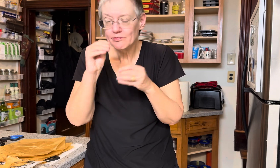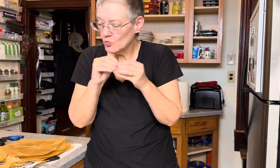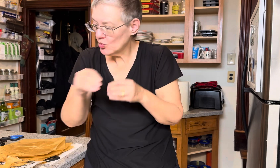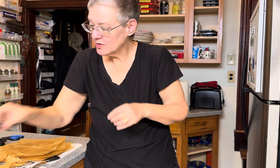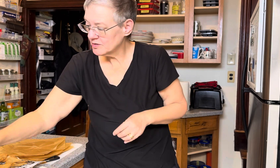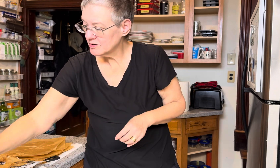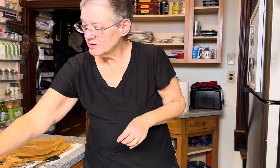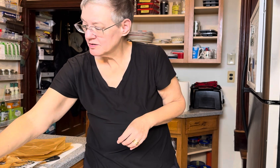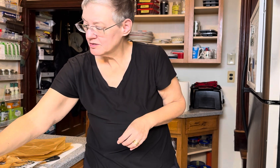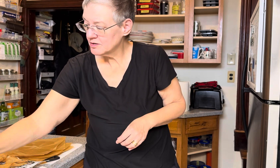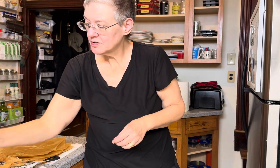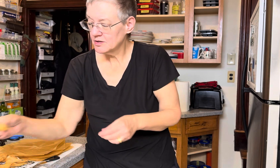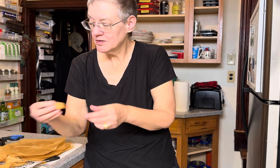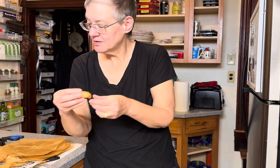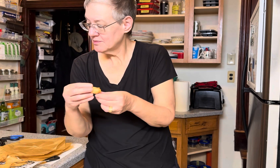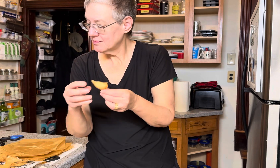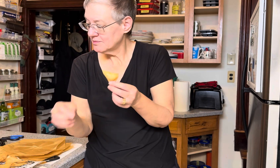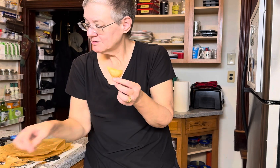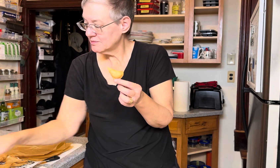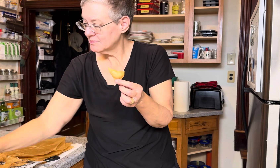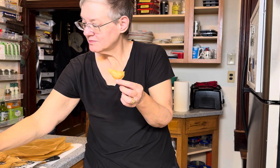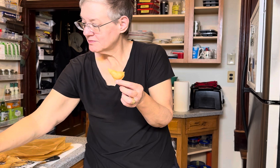There's a variety. The thicker one's puffed up more.